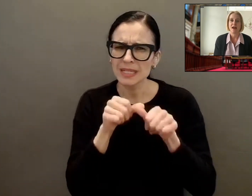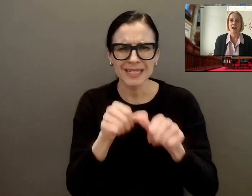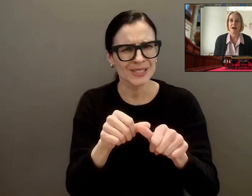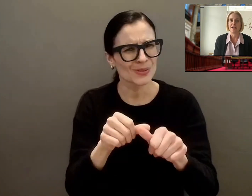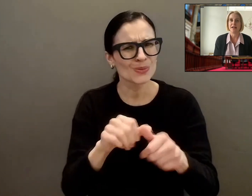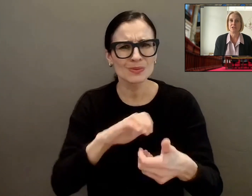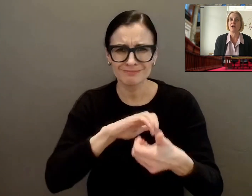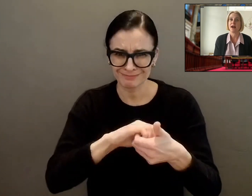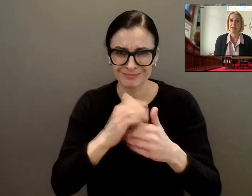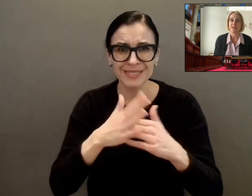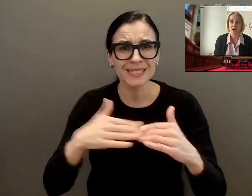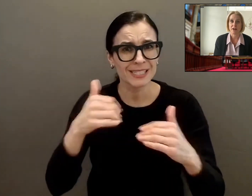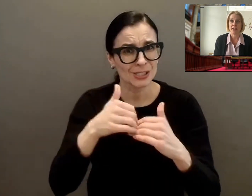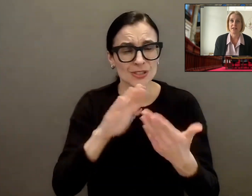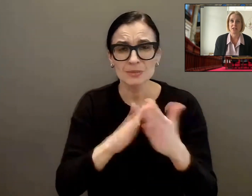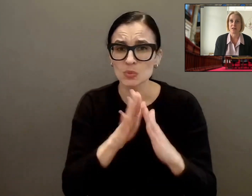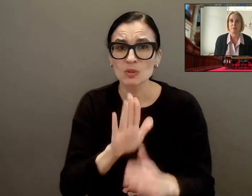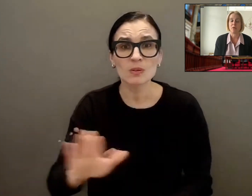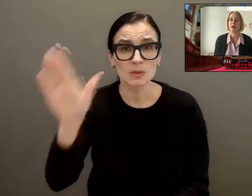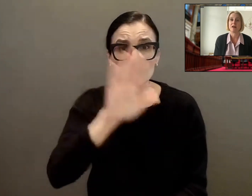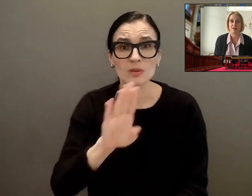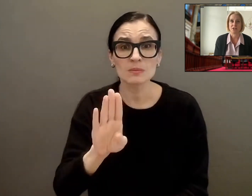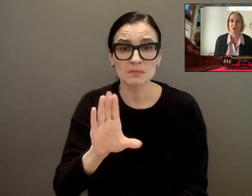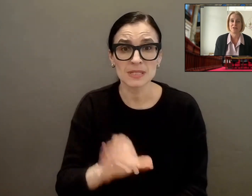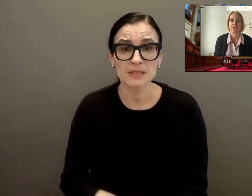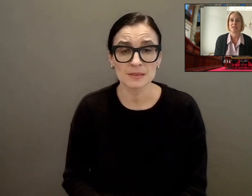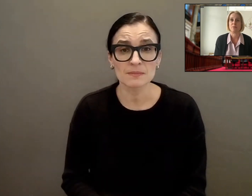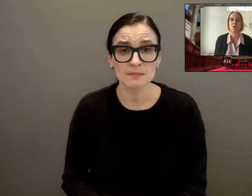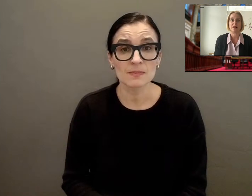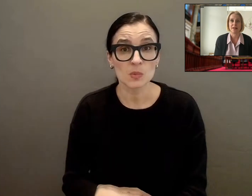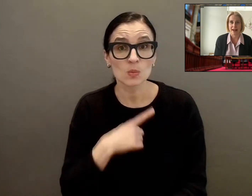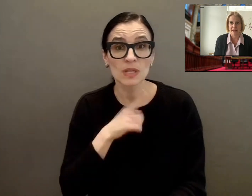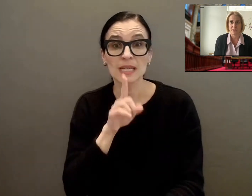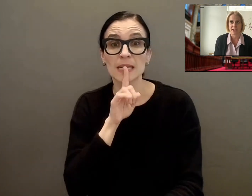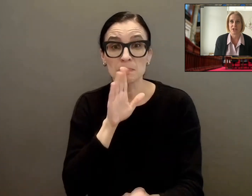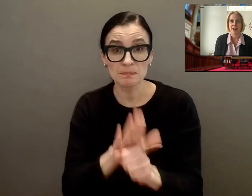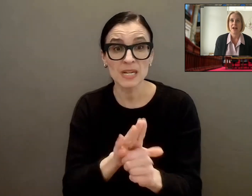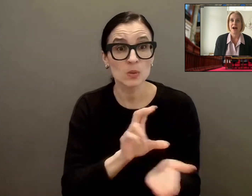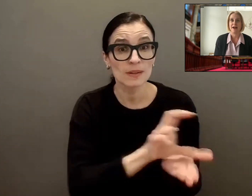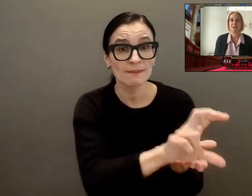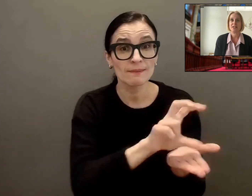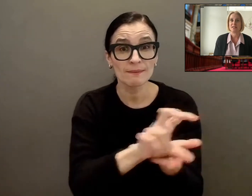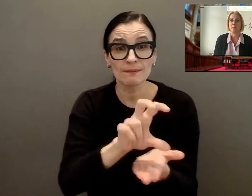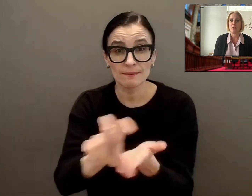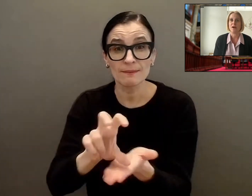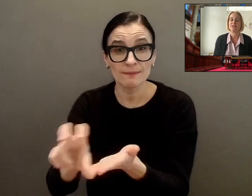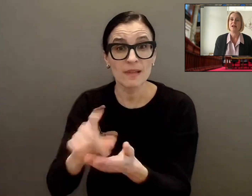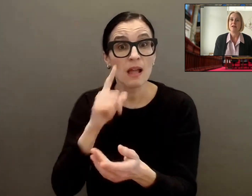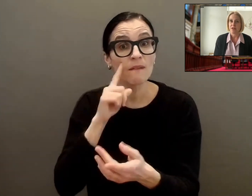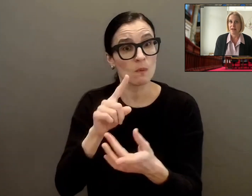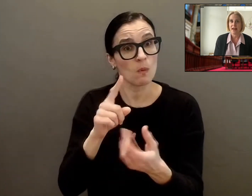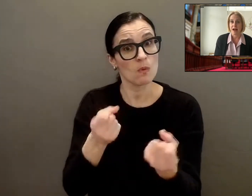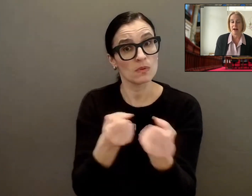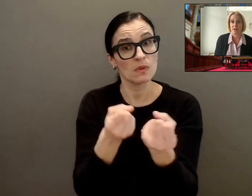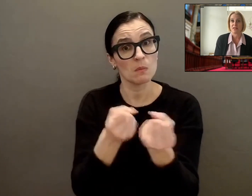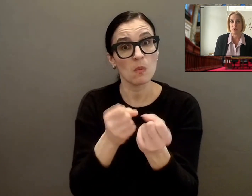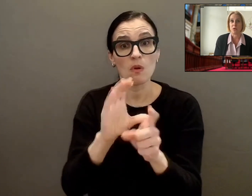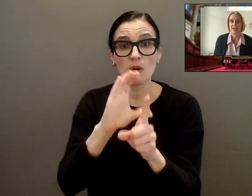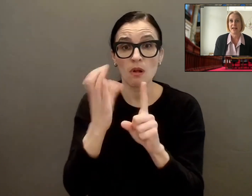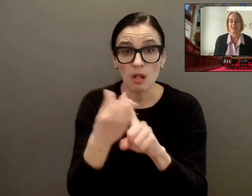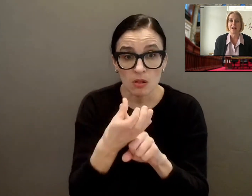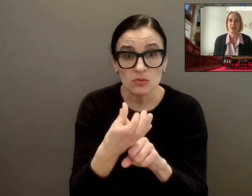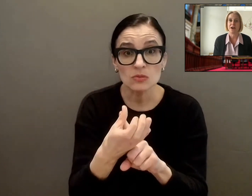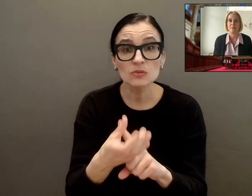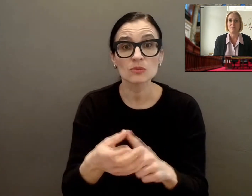funding is directly targeted to support culture, to support language, to support the